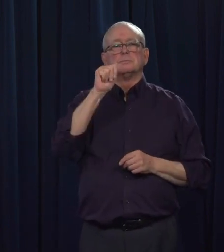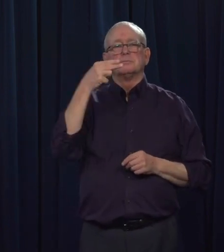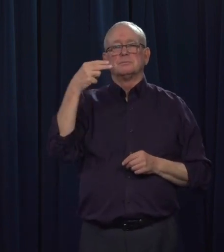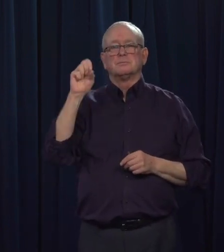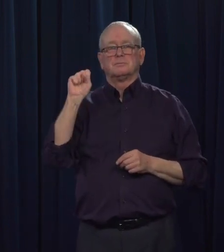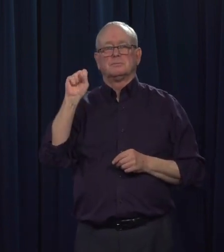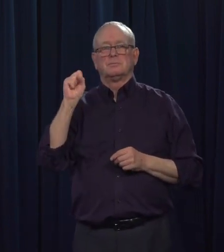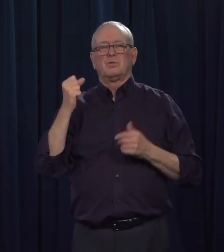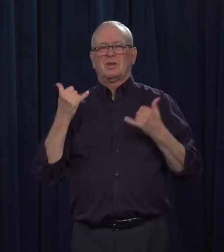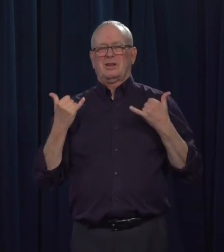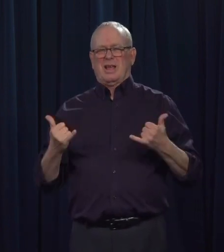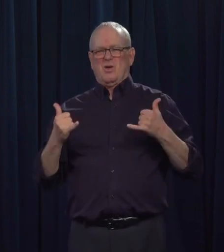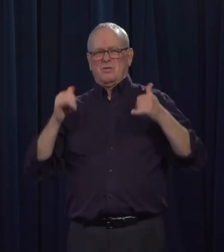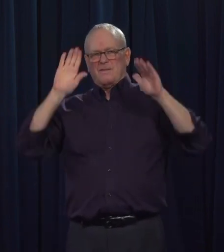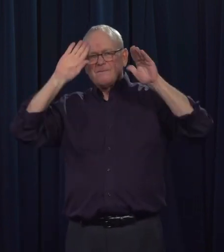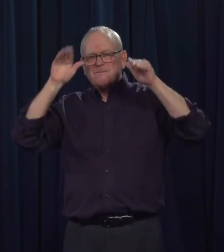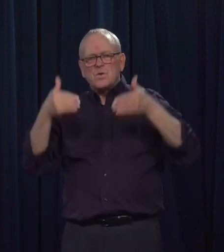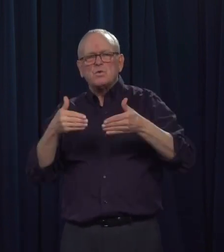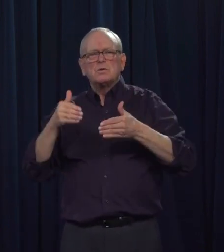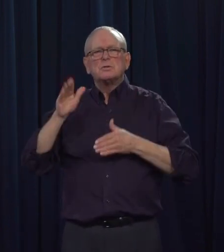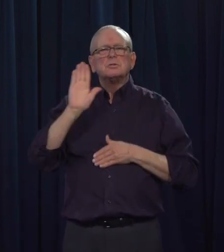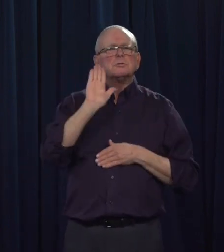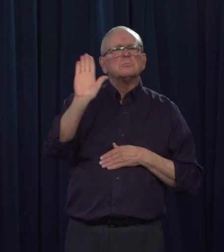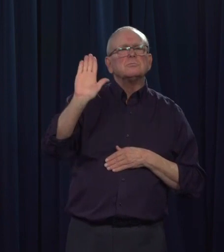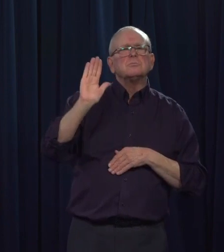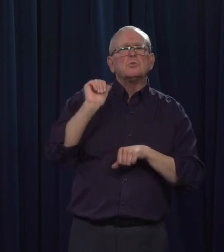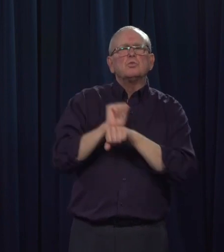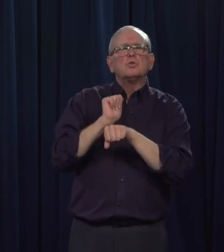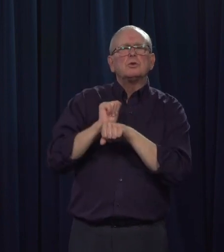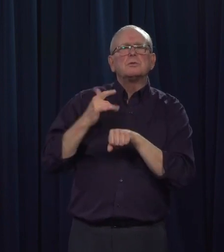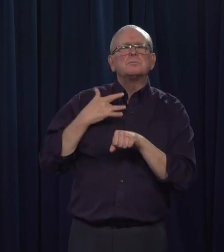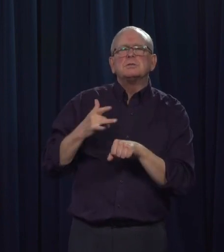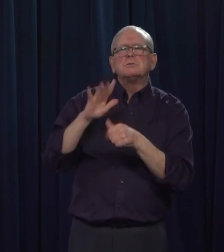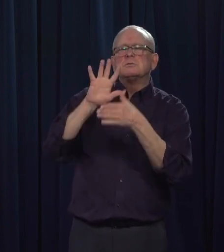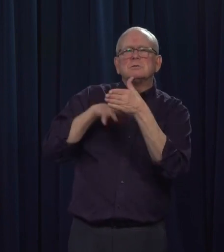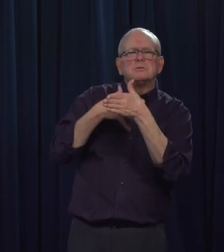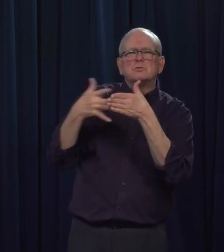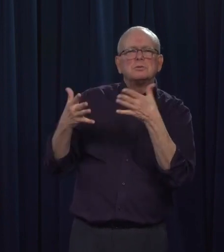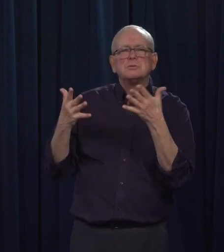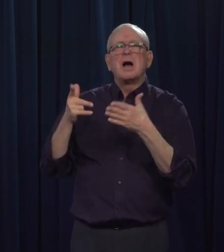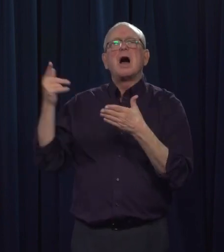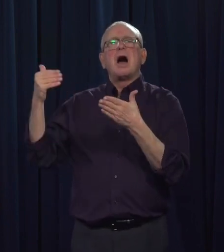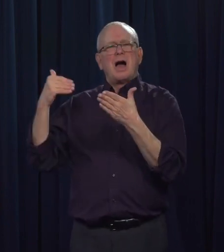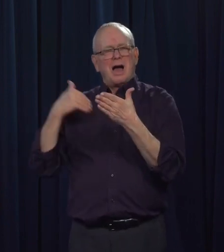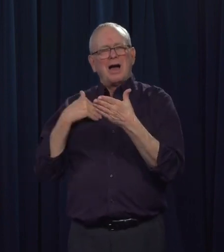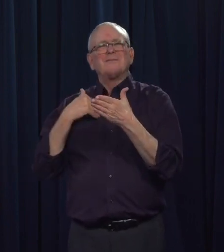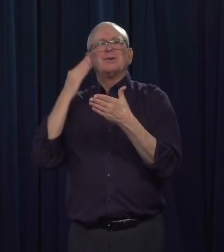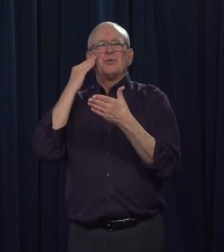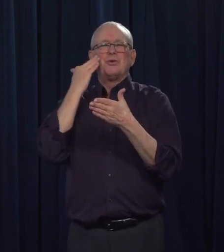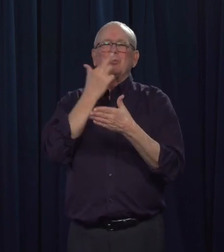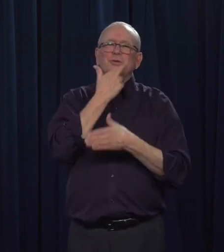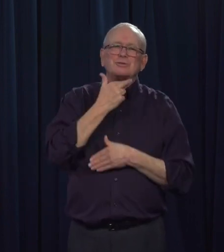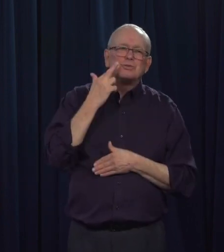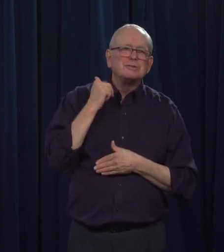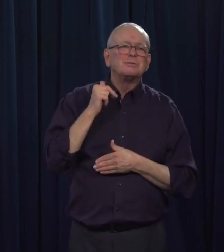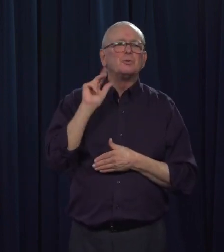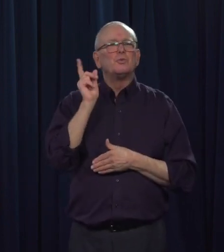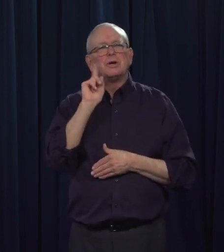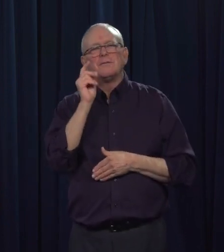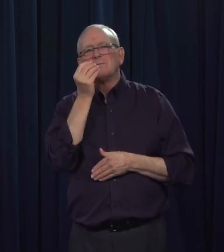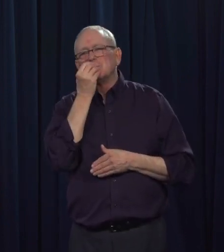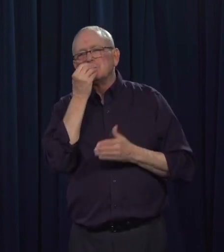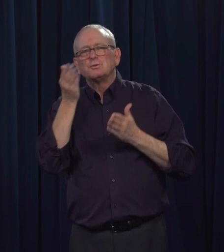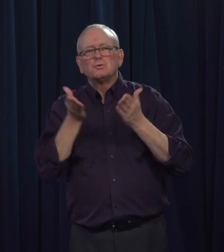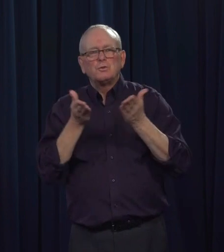As you say, normally they do have a routine schedule for inspecting restaurants and places that serve food. So that's something that I will have to